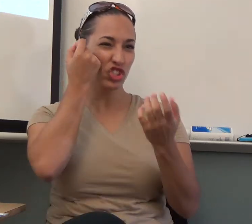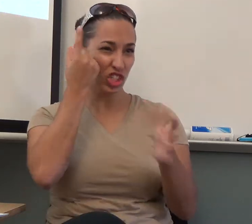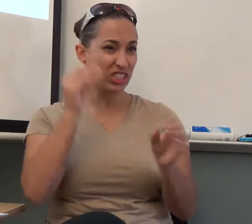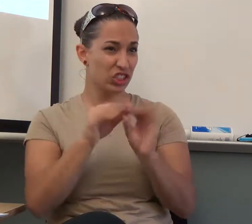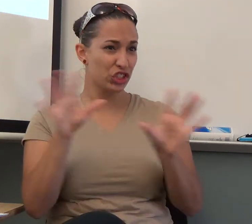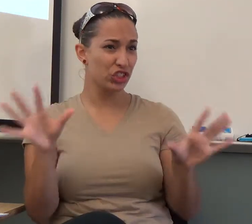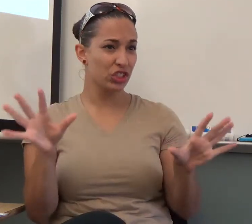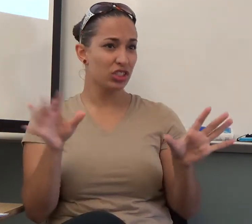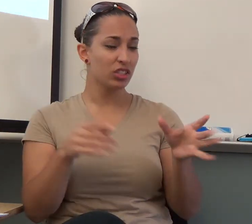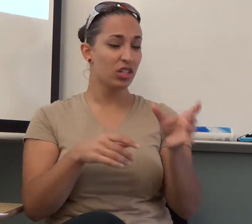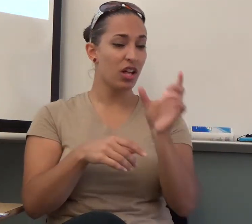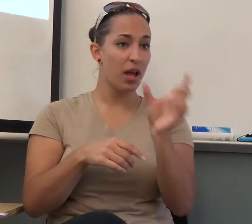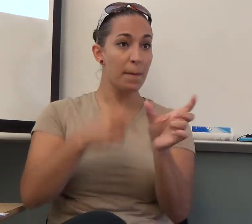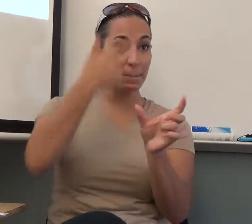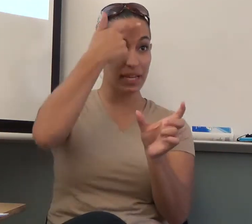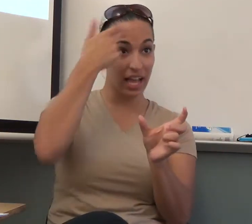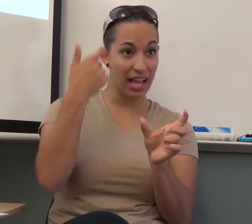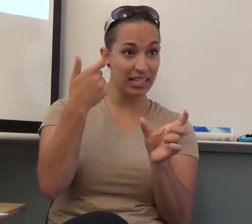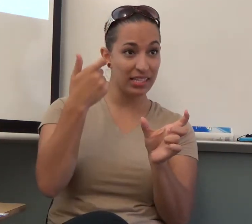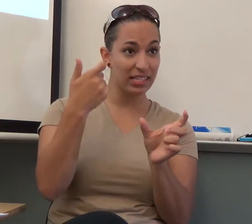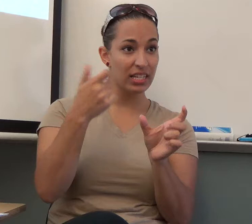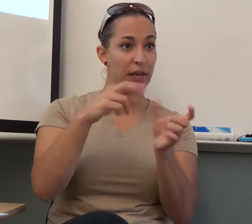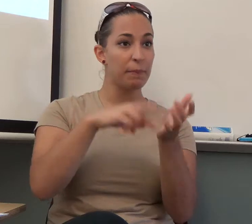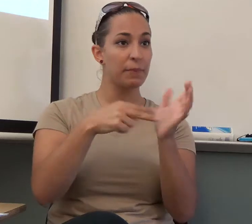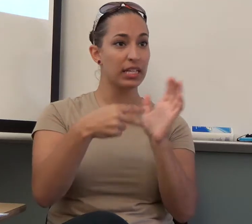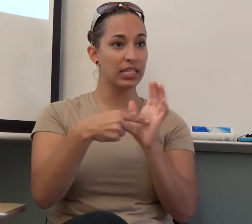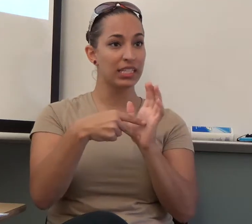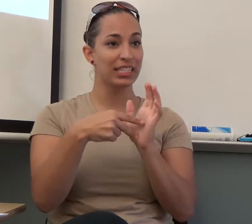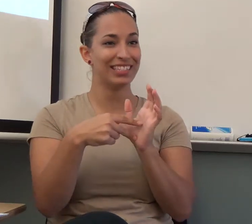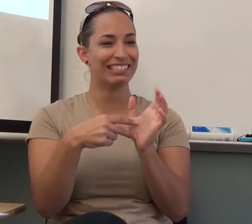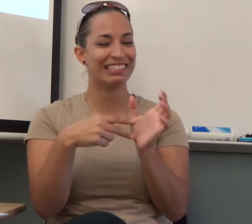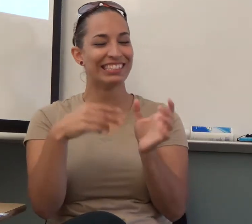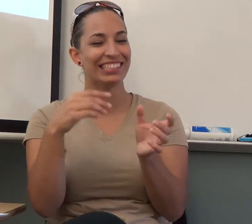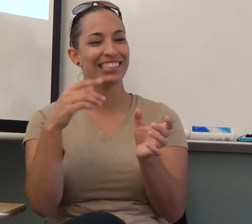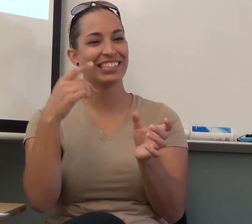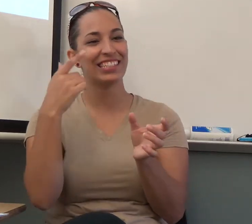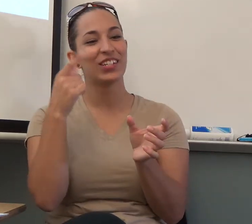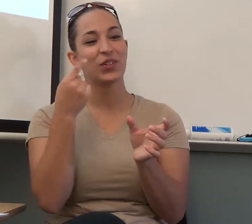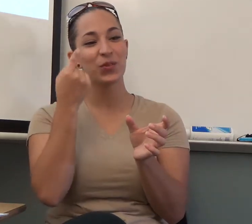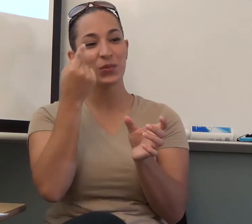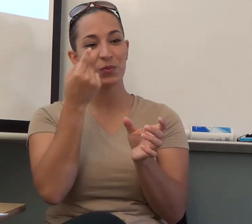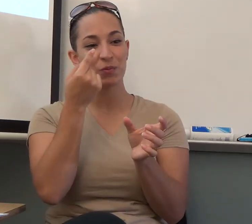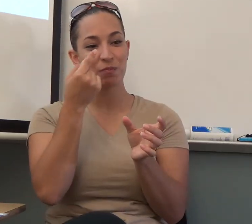So the word because would mean one relates to the other.